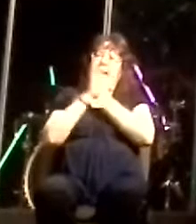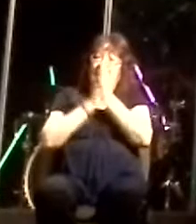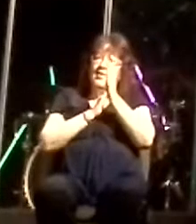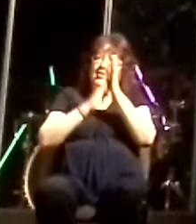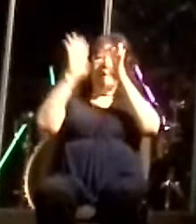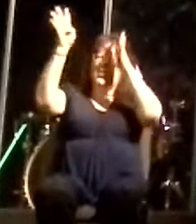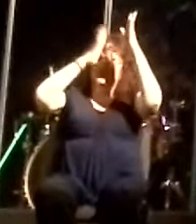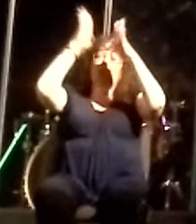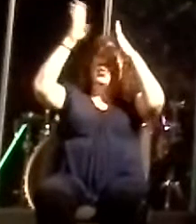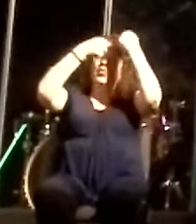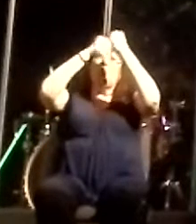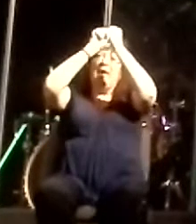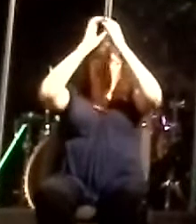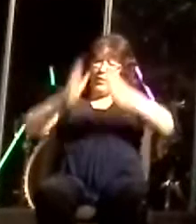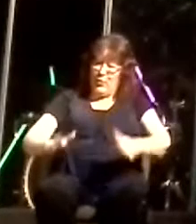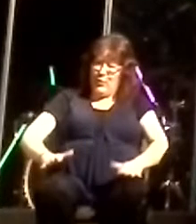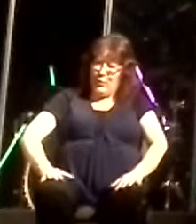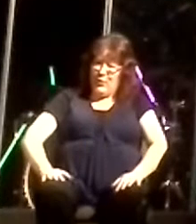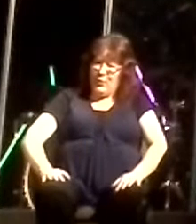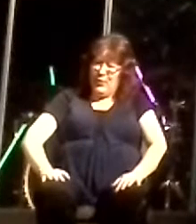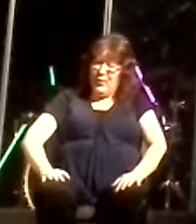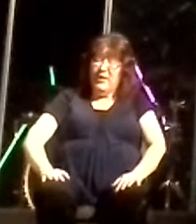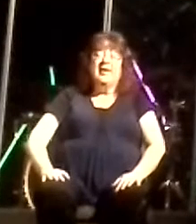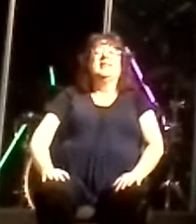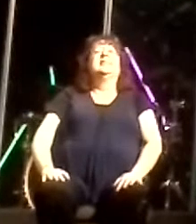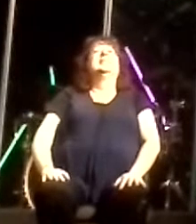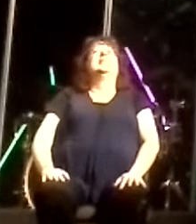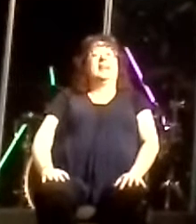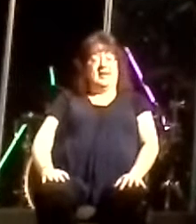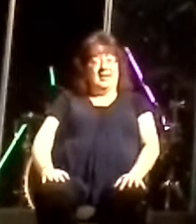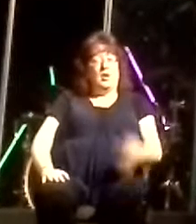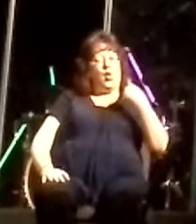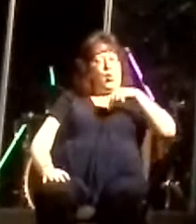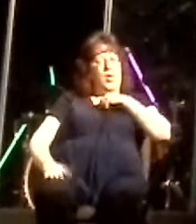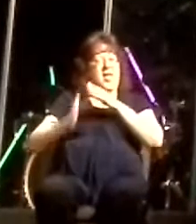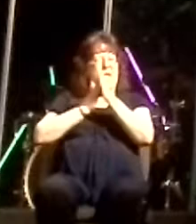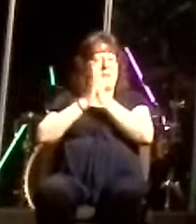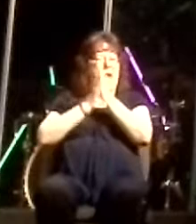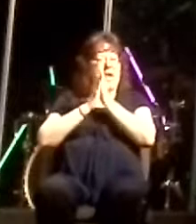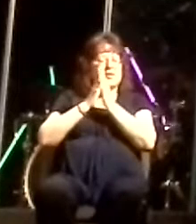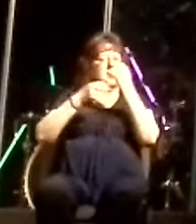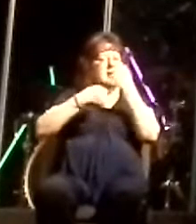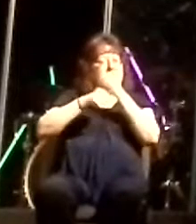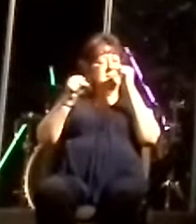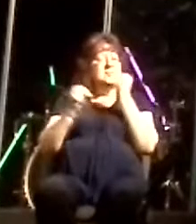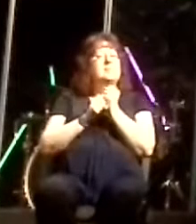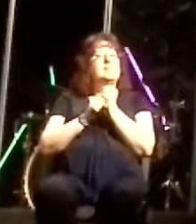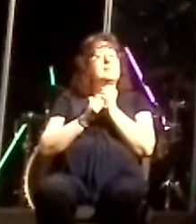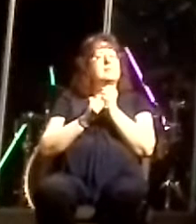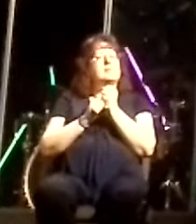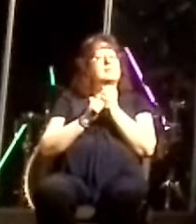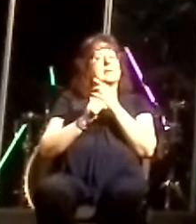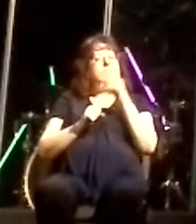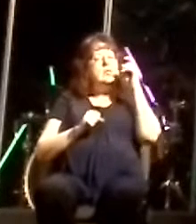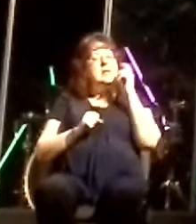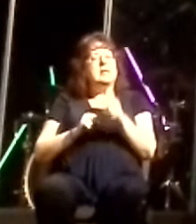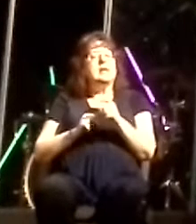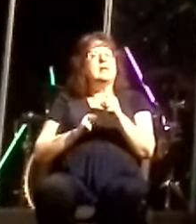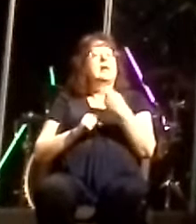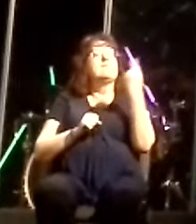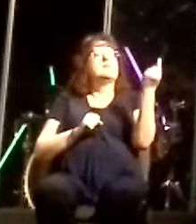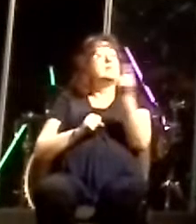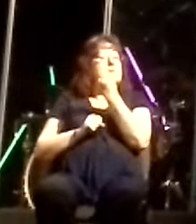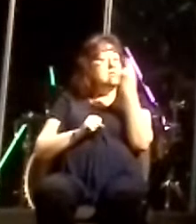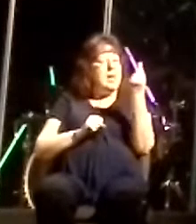passionate creator. And because we are passionately created, we have a deep need for